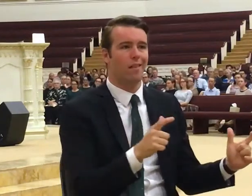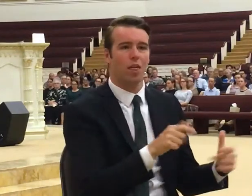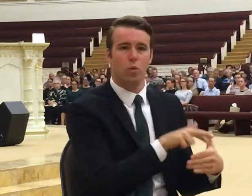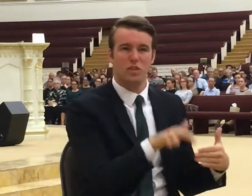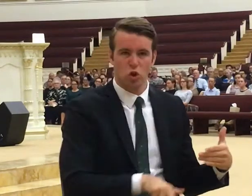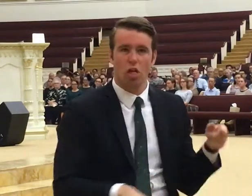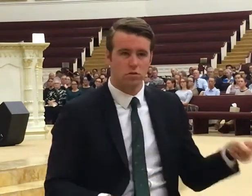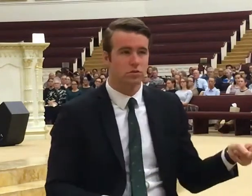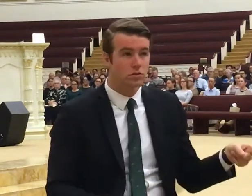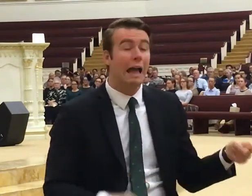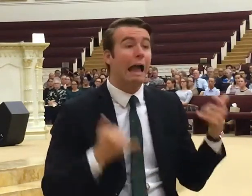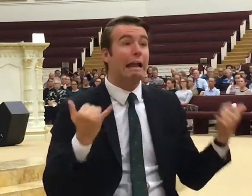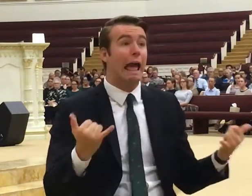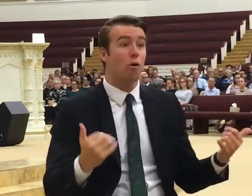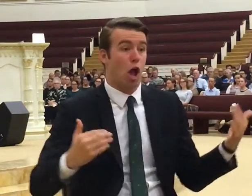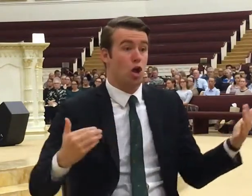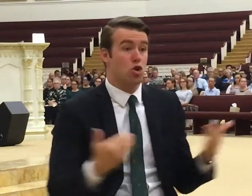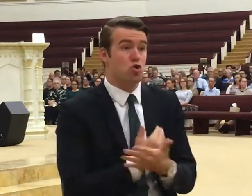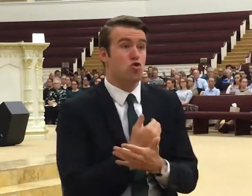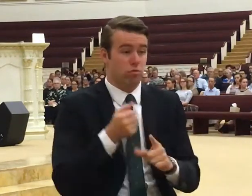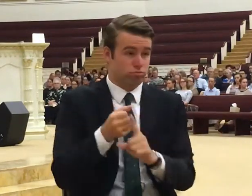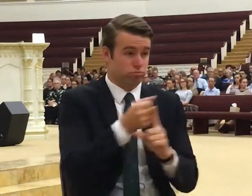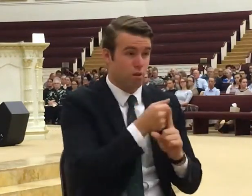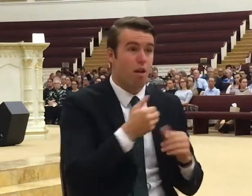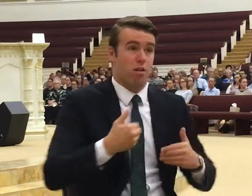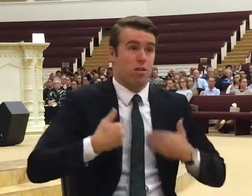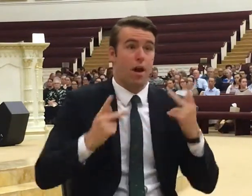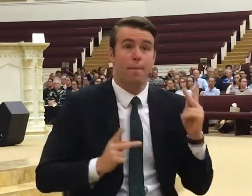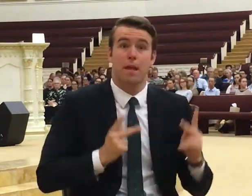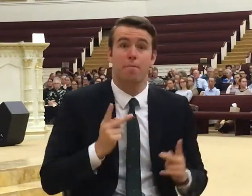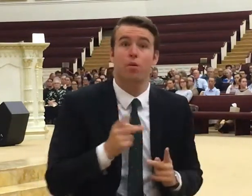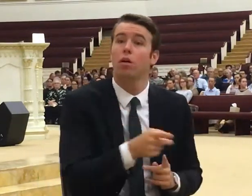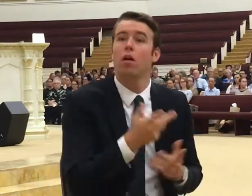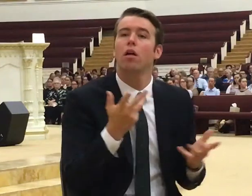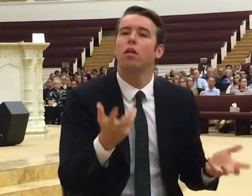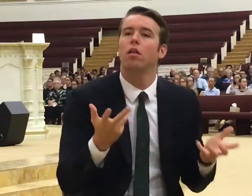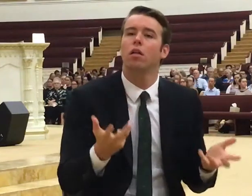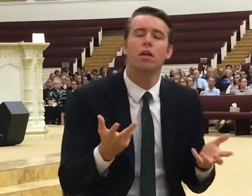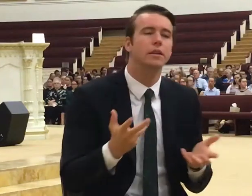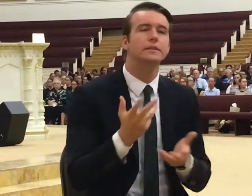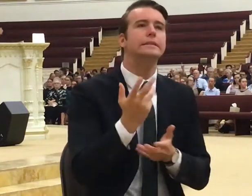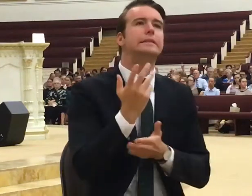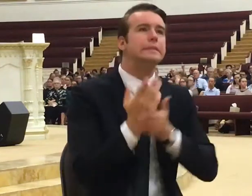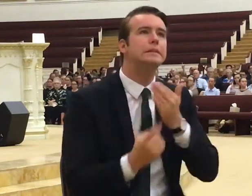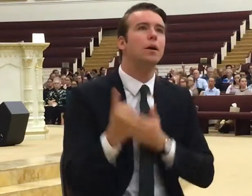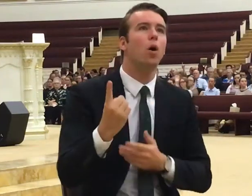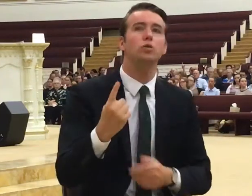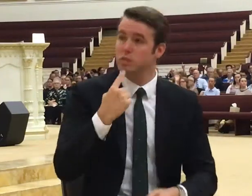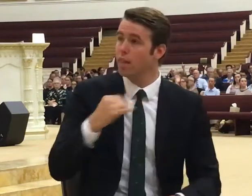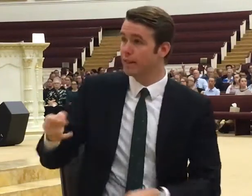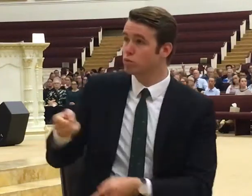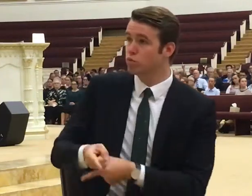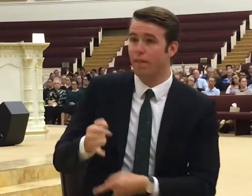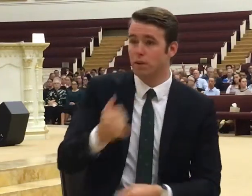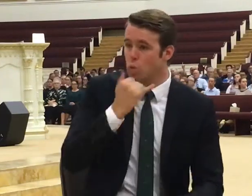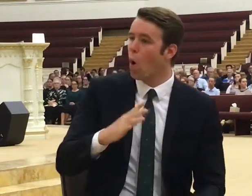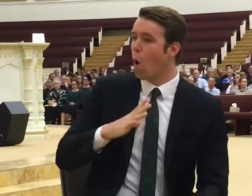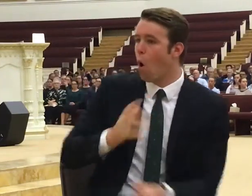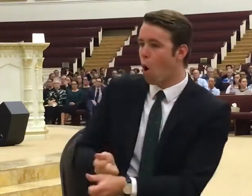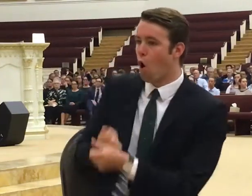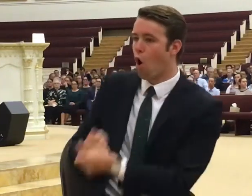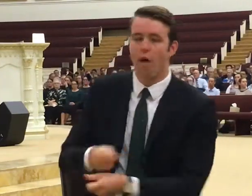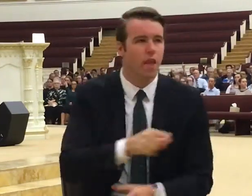And now a new generation of young people are looking for somebody to declare what's right